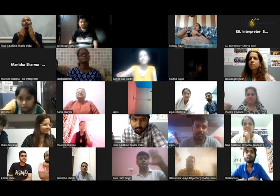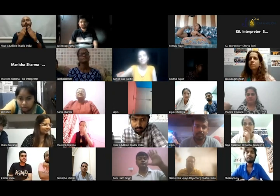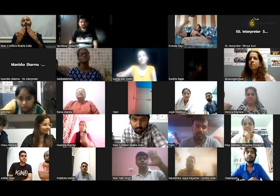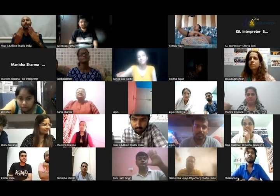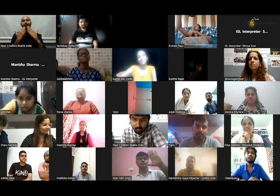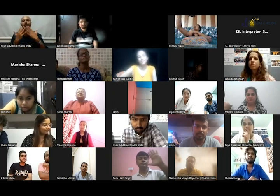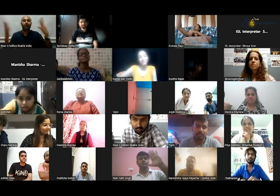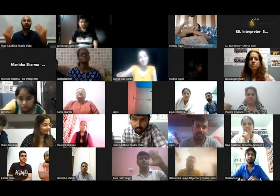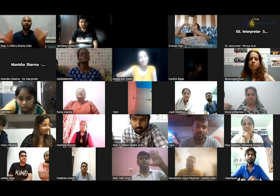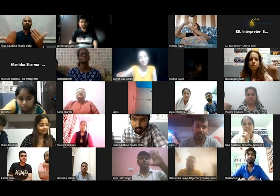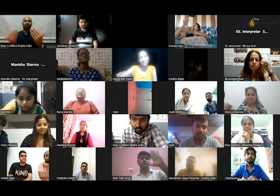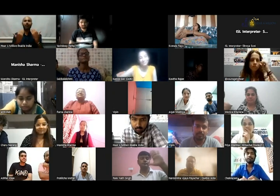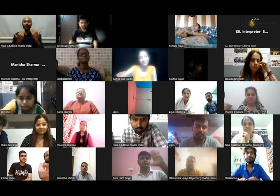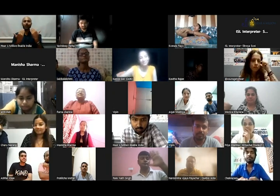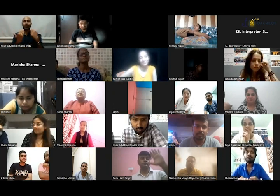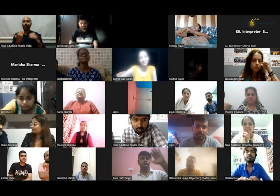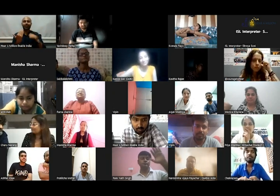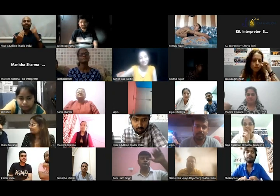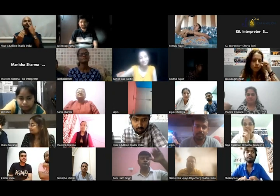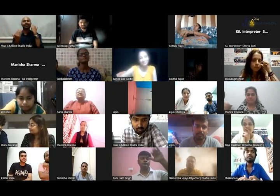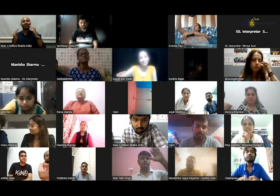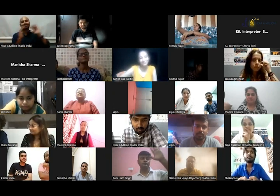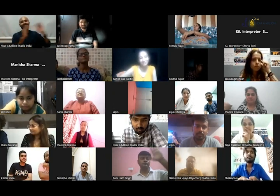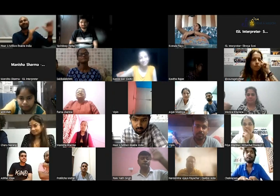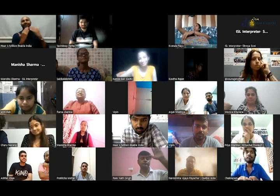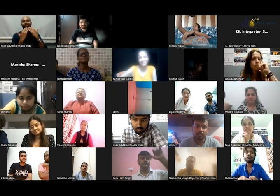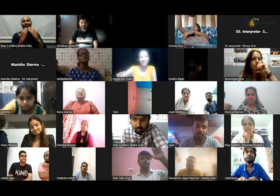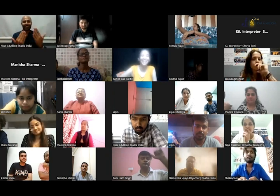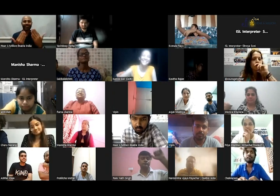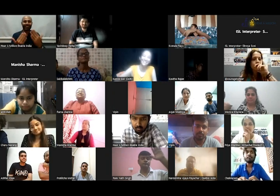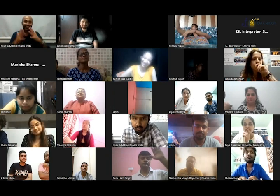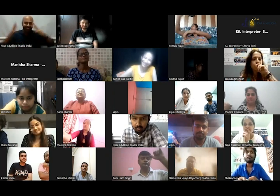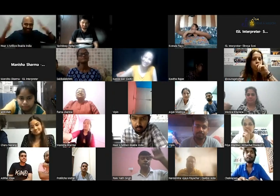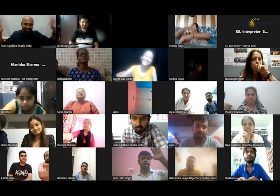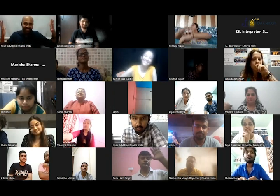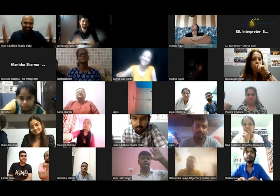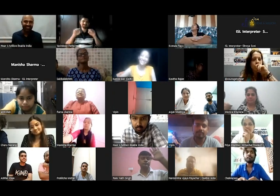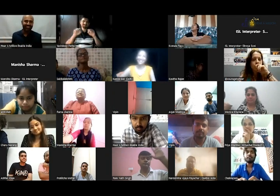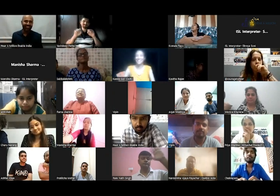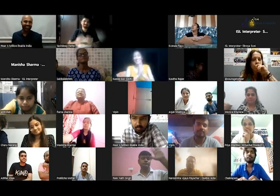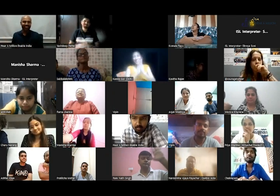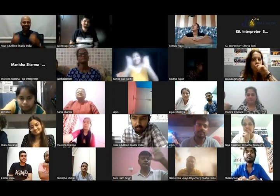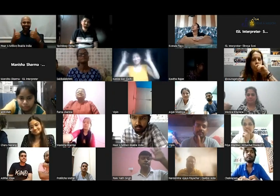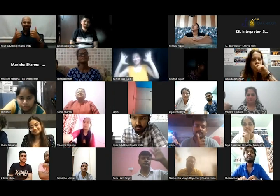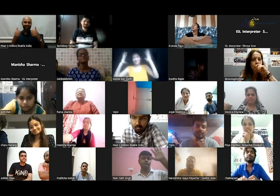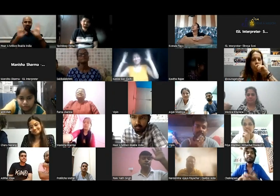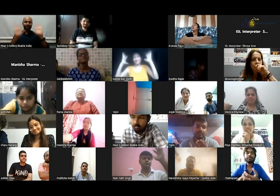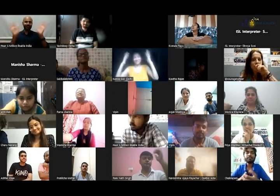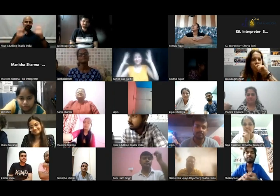success. And thanks to all of you, all the deaf community, the people of